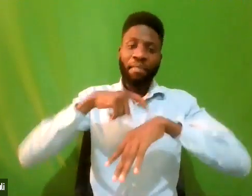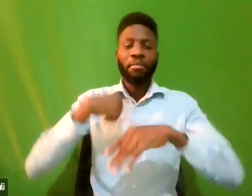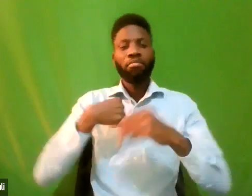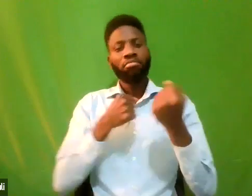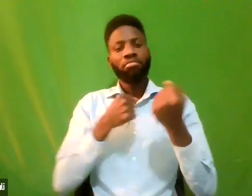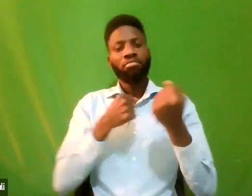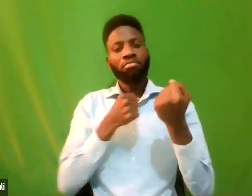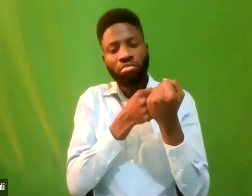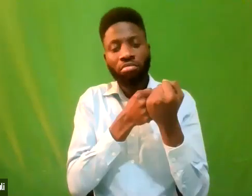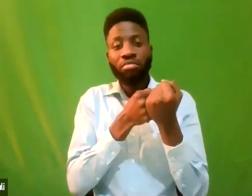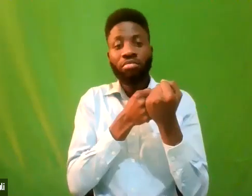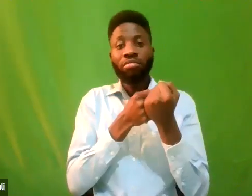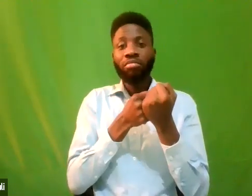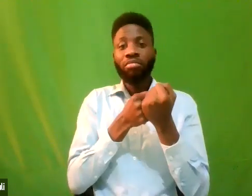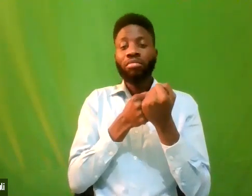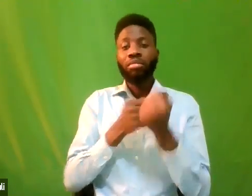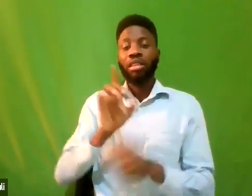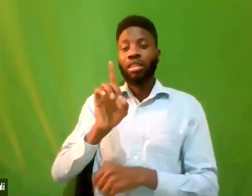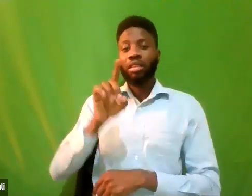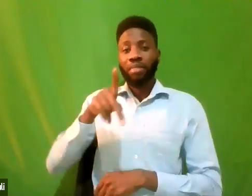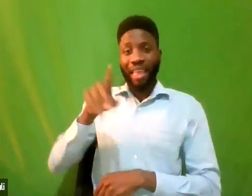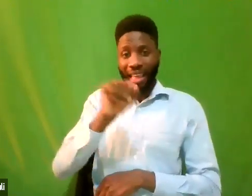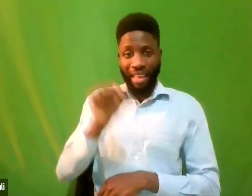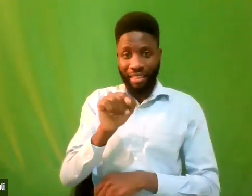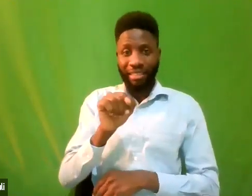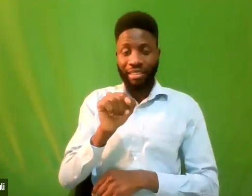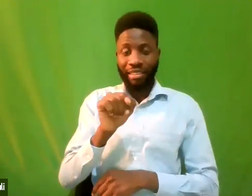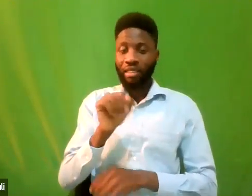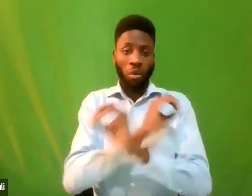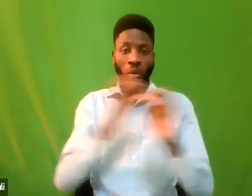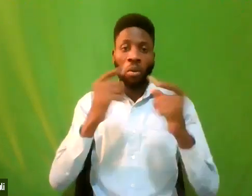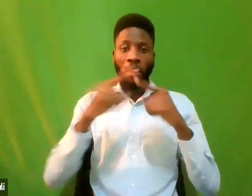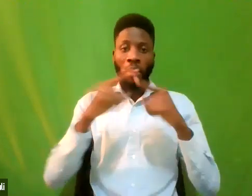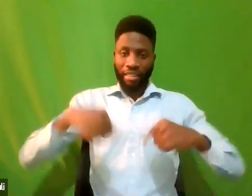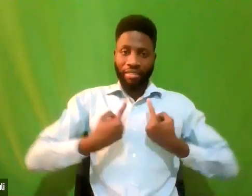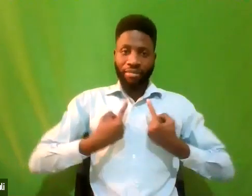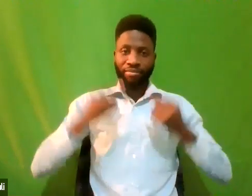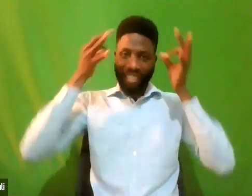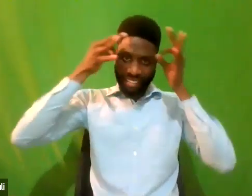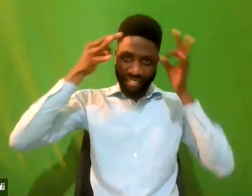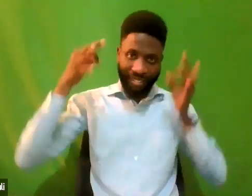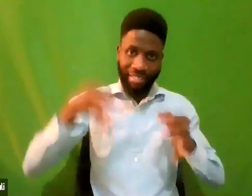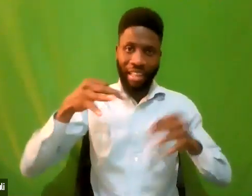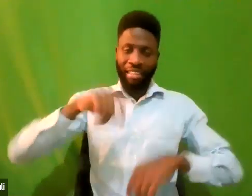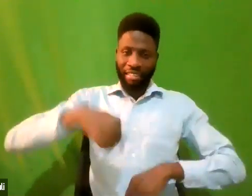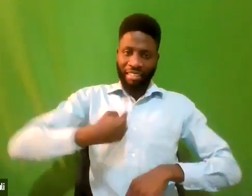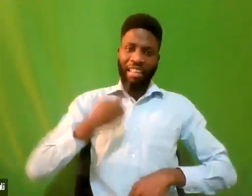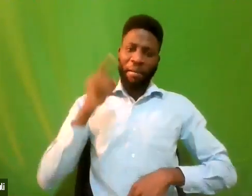our DPS, but I made a decision that I shouldn't come up with a story that will